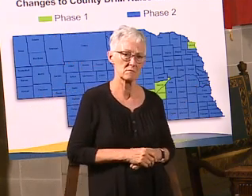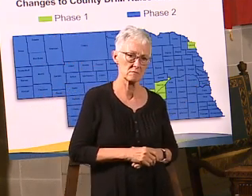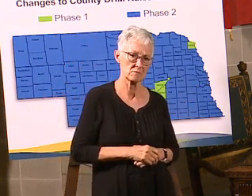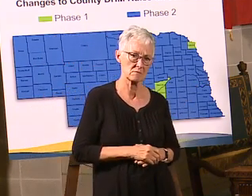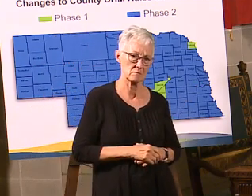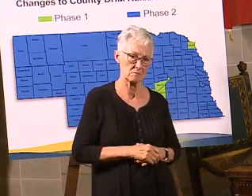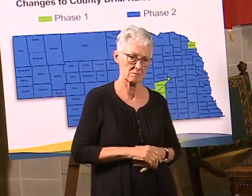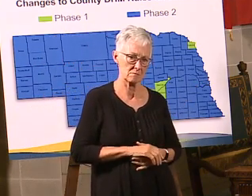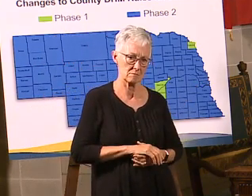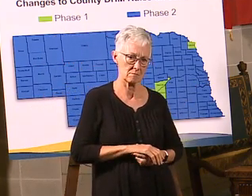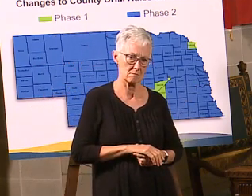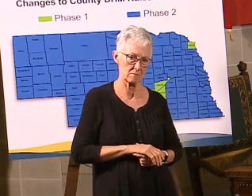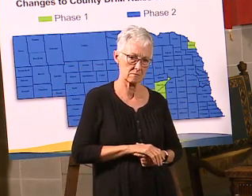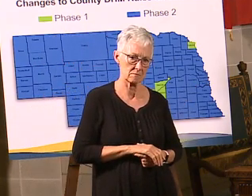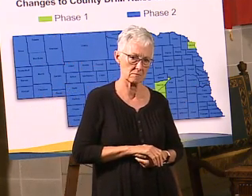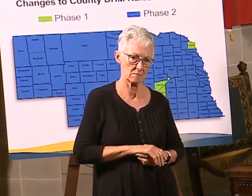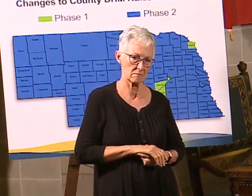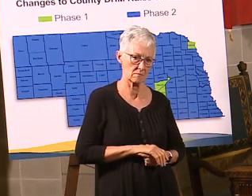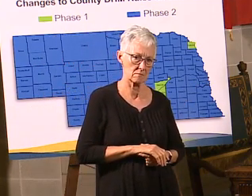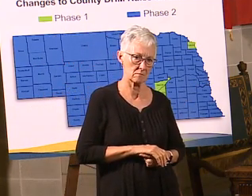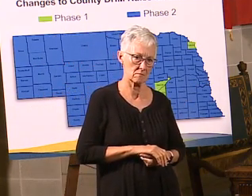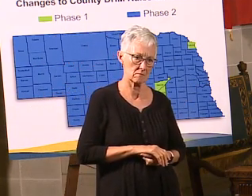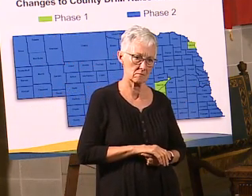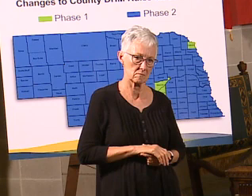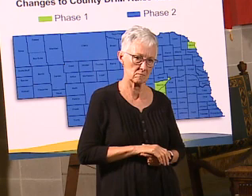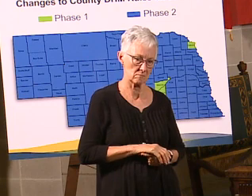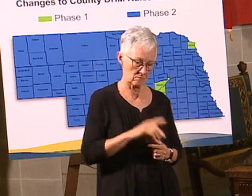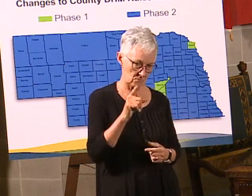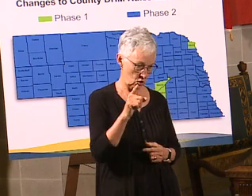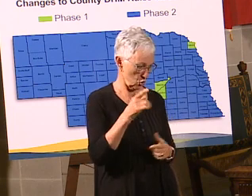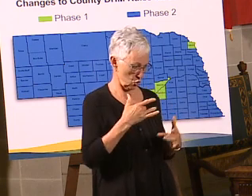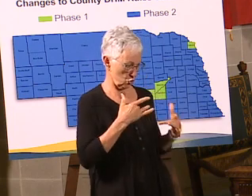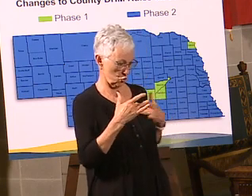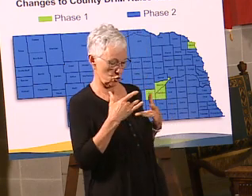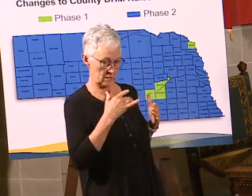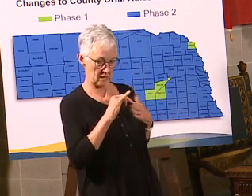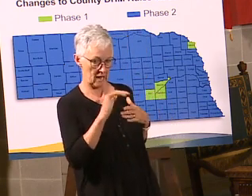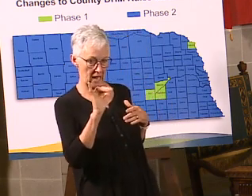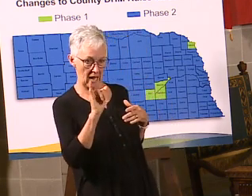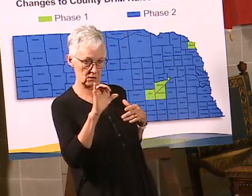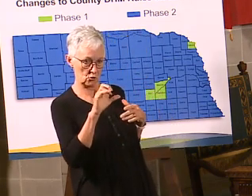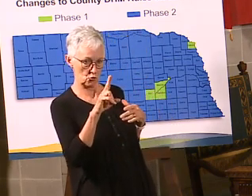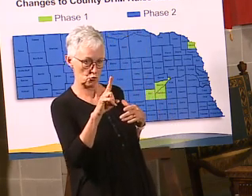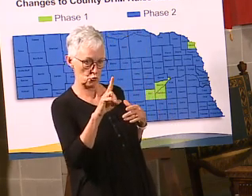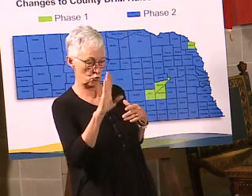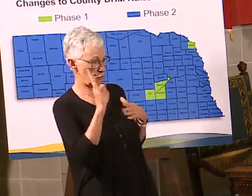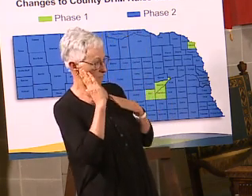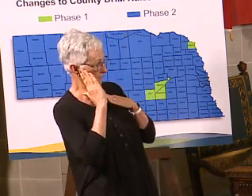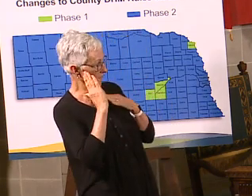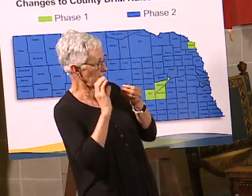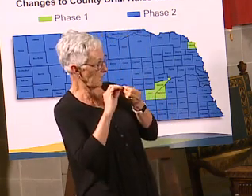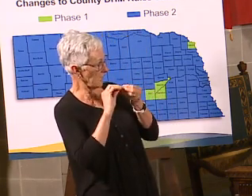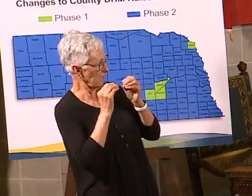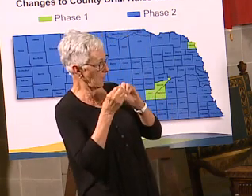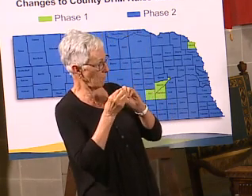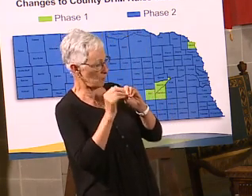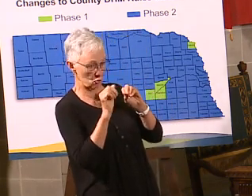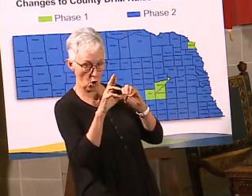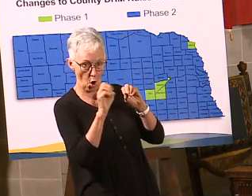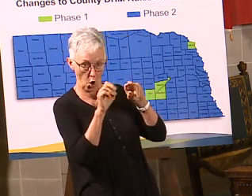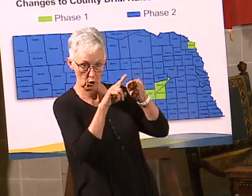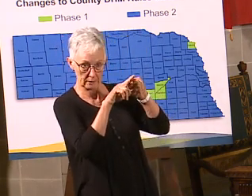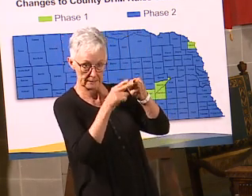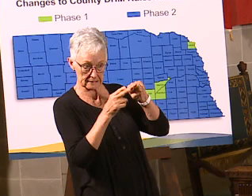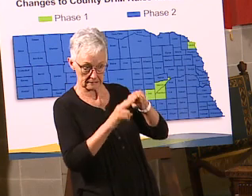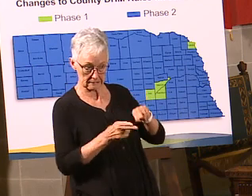availability is slowly but steadily going down? So there's their concern that the ICU bed capability is steadily going down. And actually, as